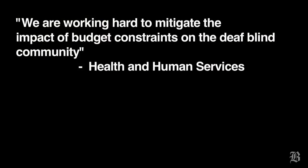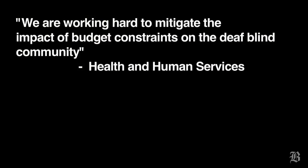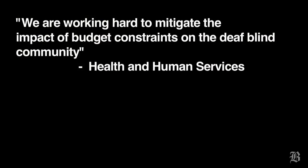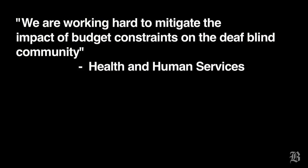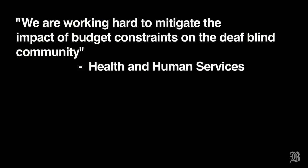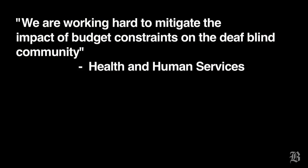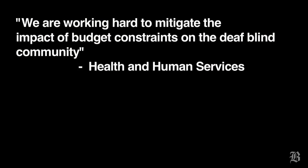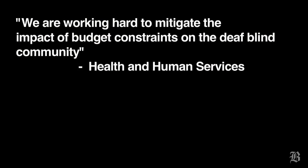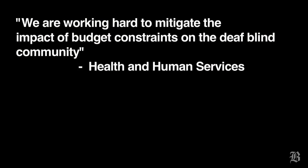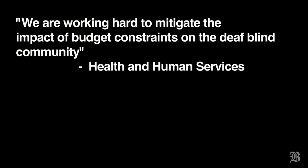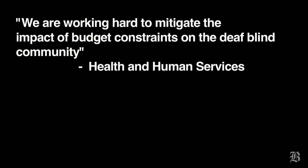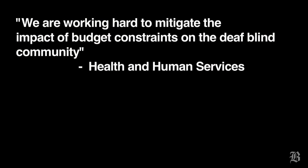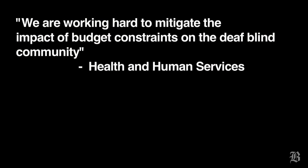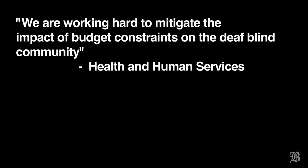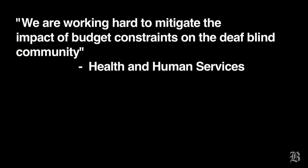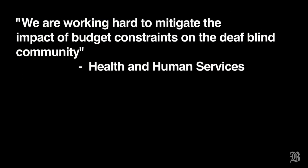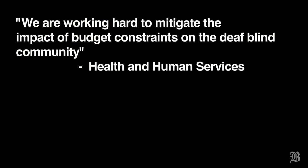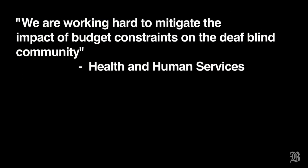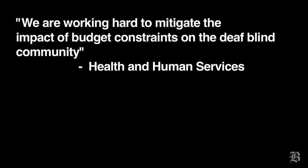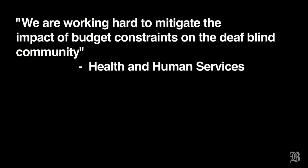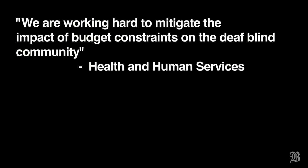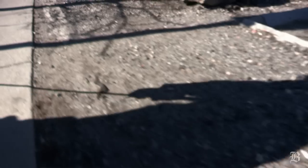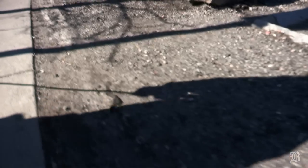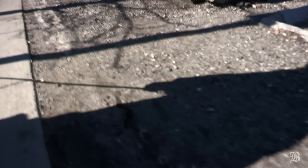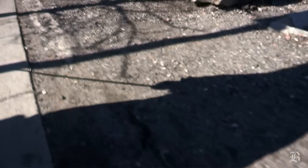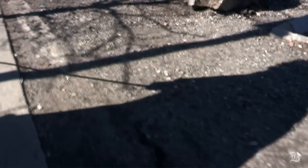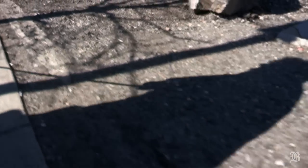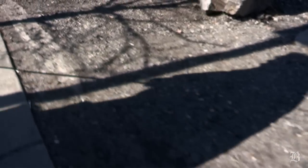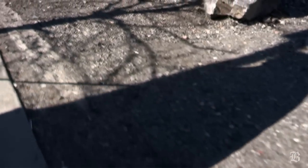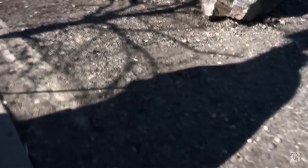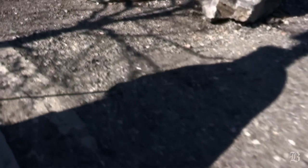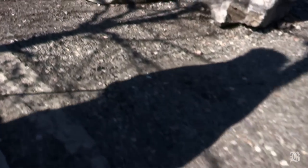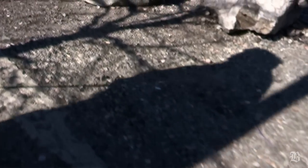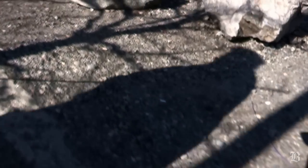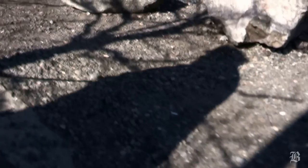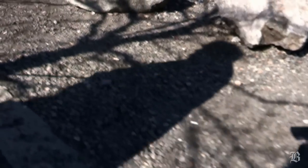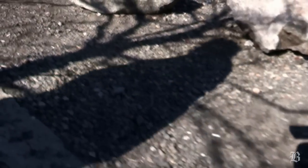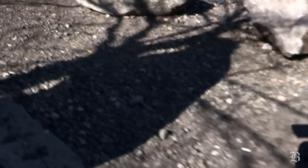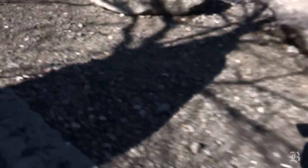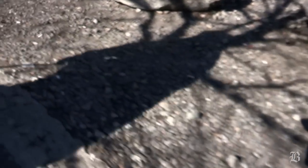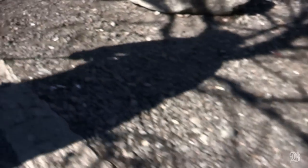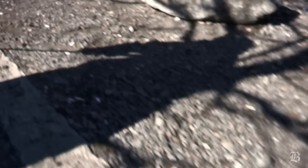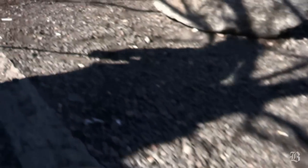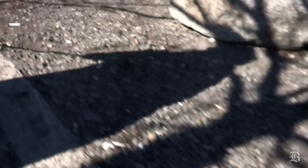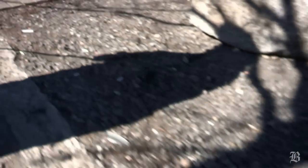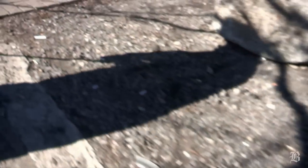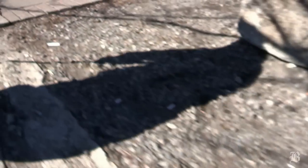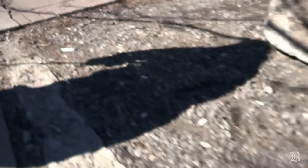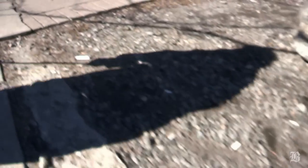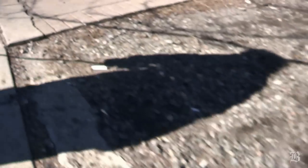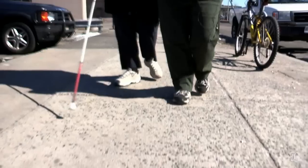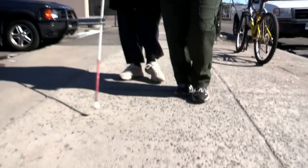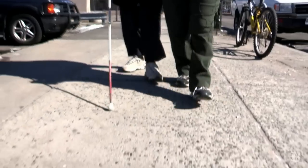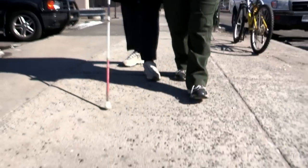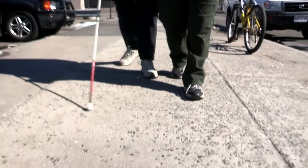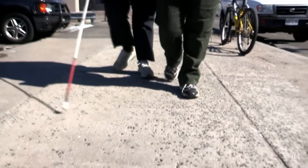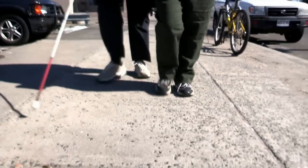the impact of budget constraints on the deaf-blind community. I mean, without this service, we're lost. We're in the dark.